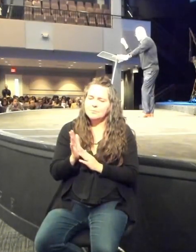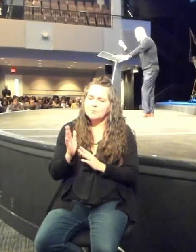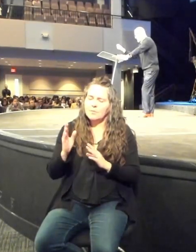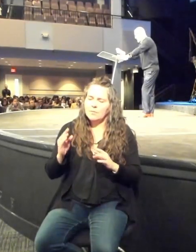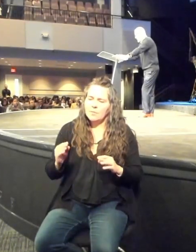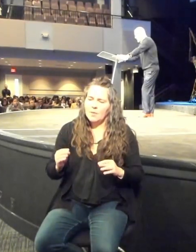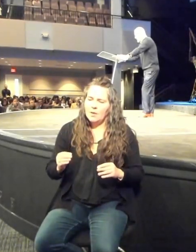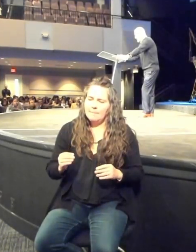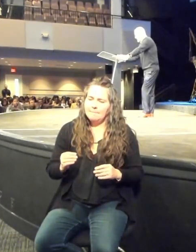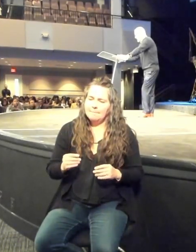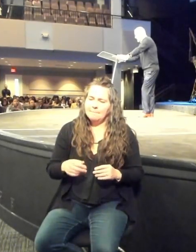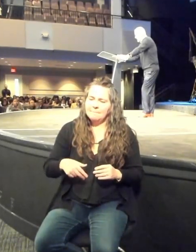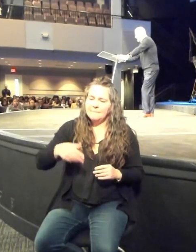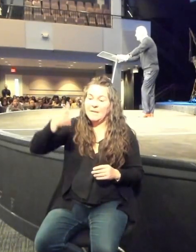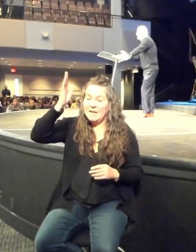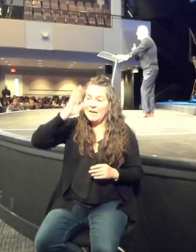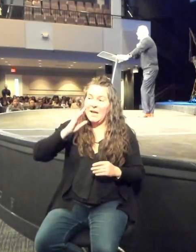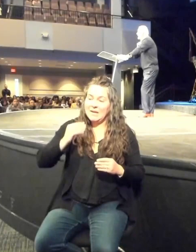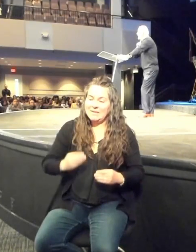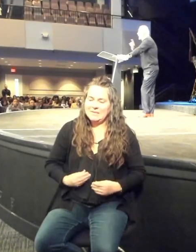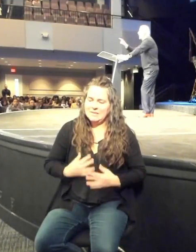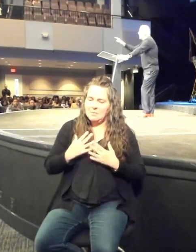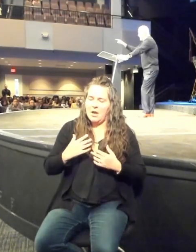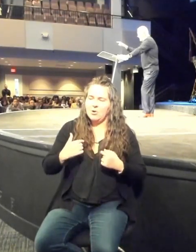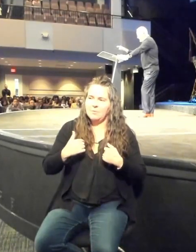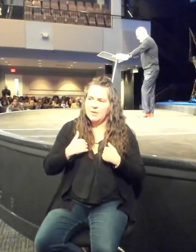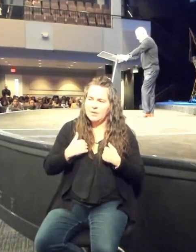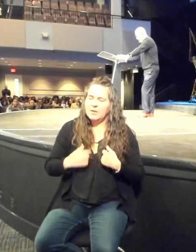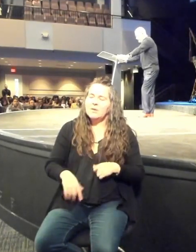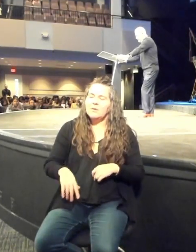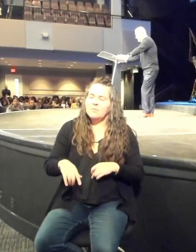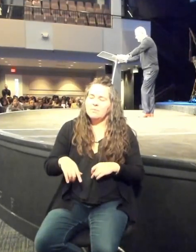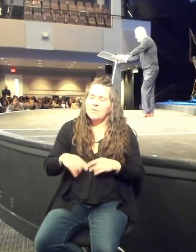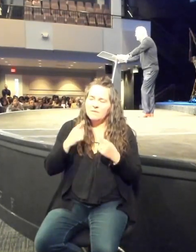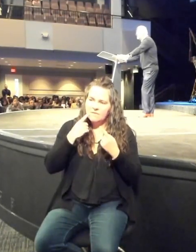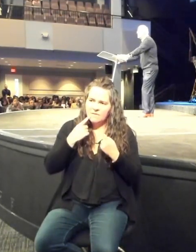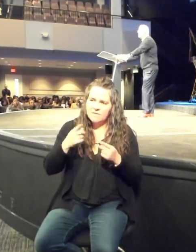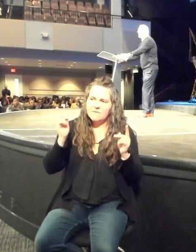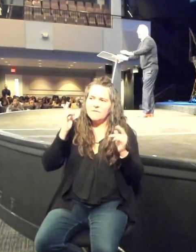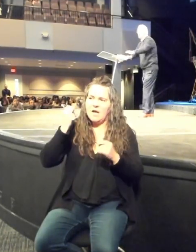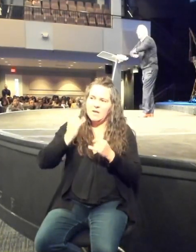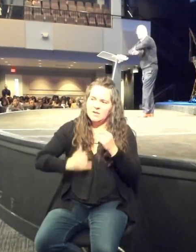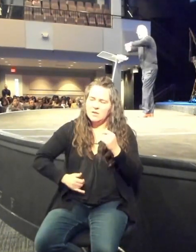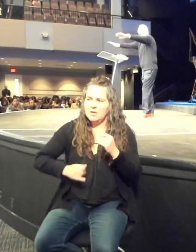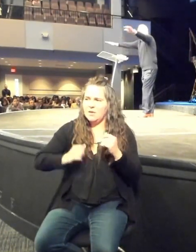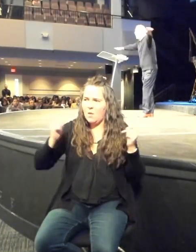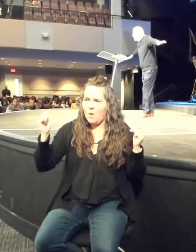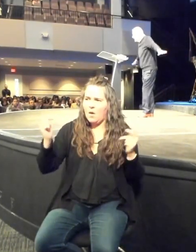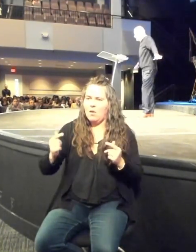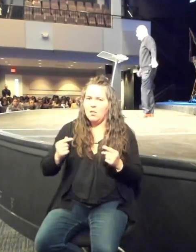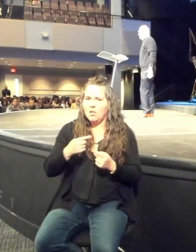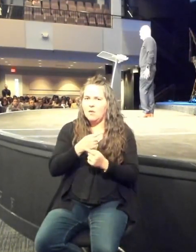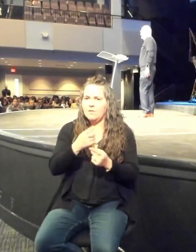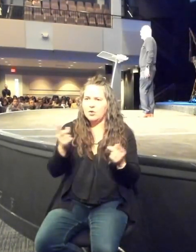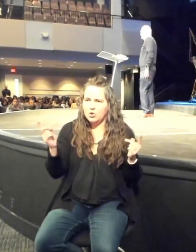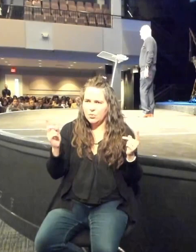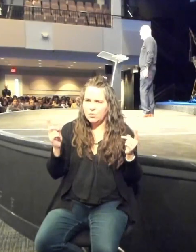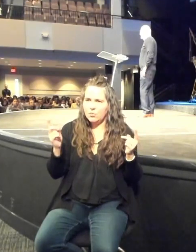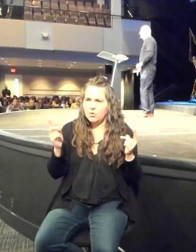Spirit of the living God. Finally, all of you. finally, all of you.